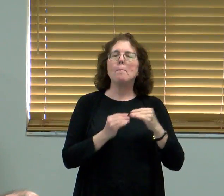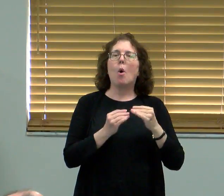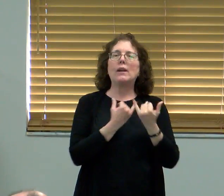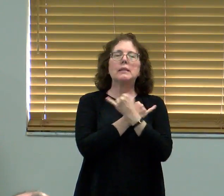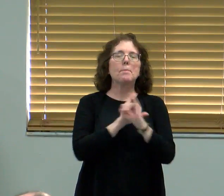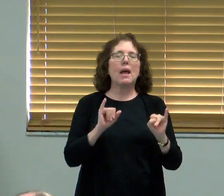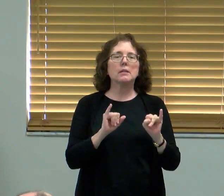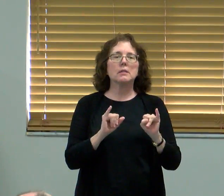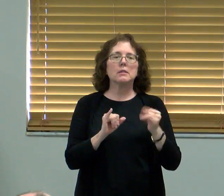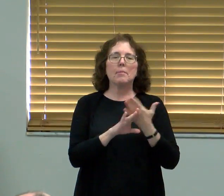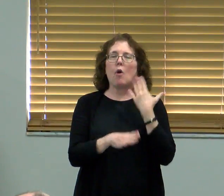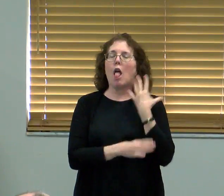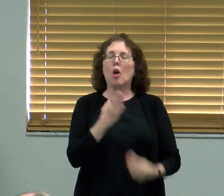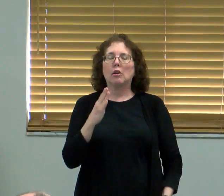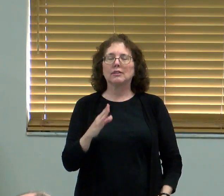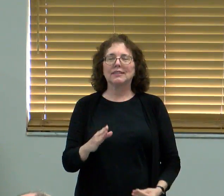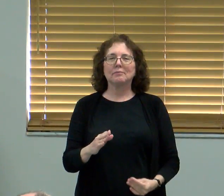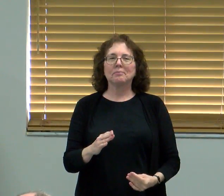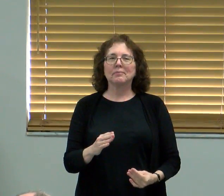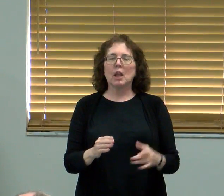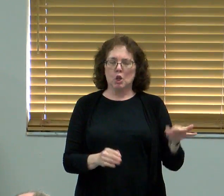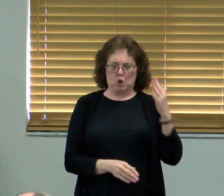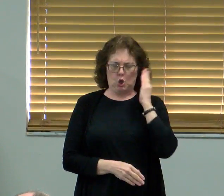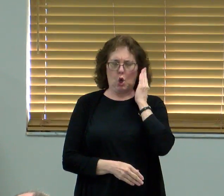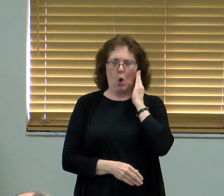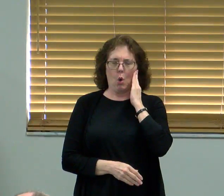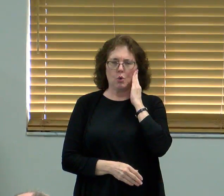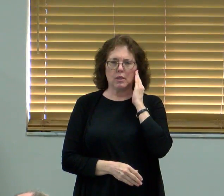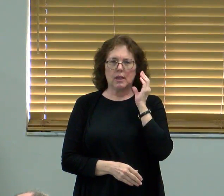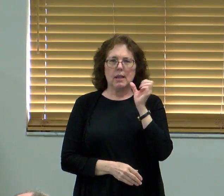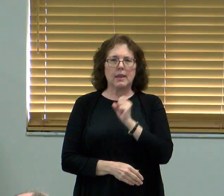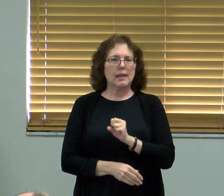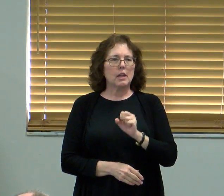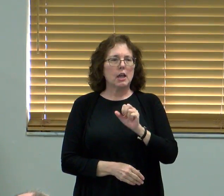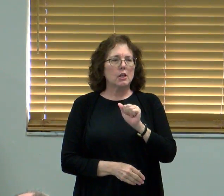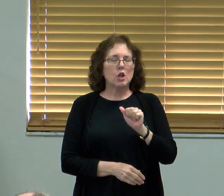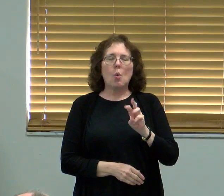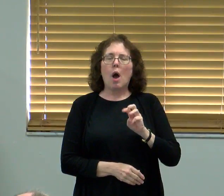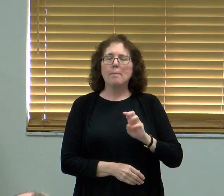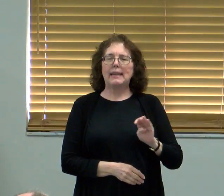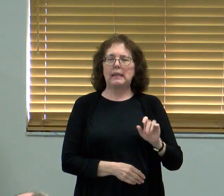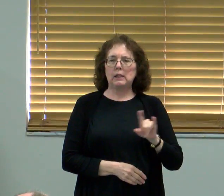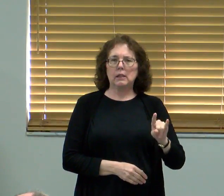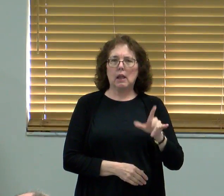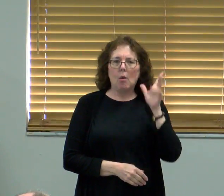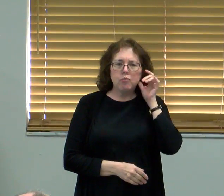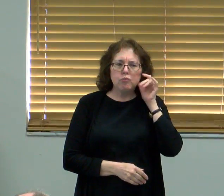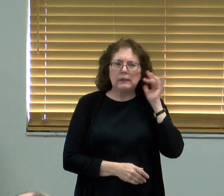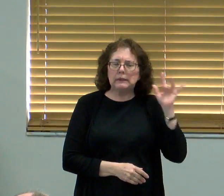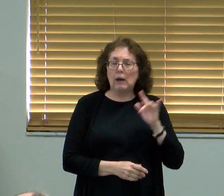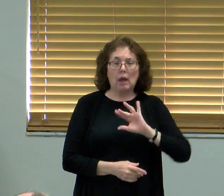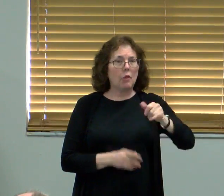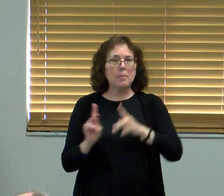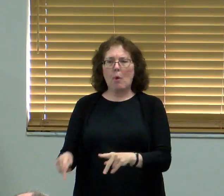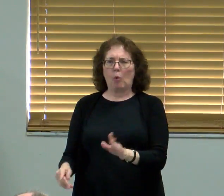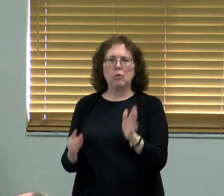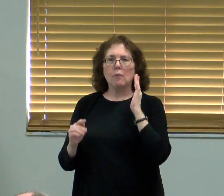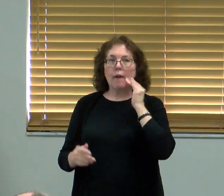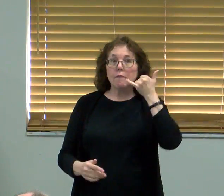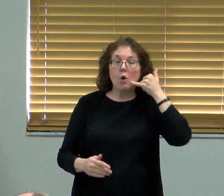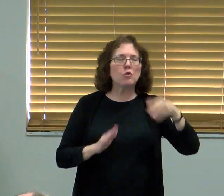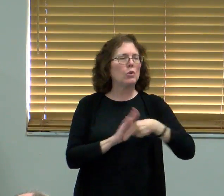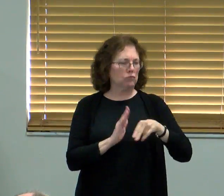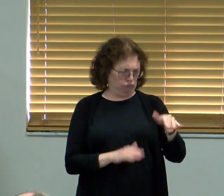has lost. She knows that Sarabi will be able to hear the everyday sounds that many people may take for granted, such as